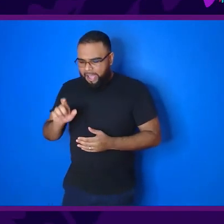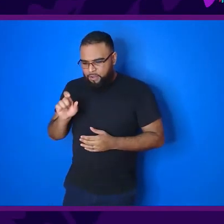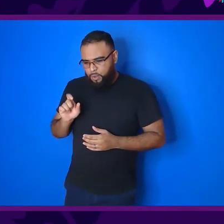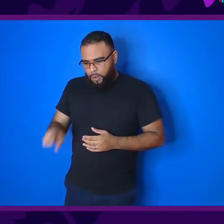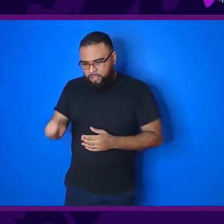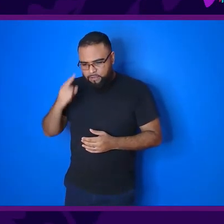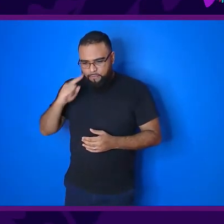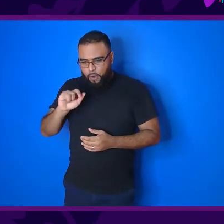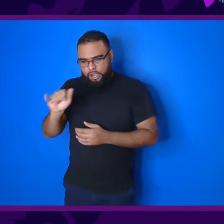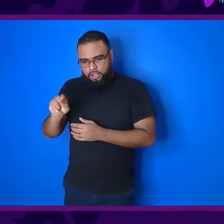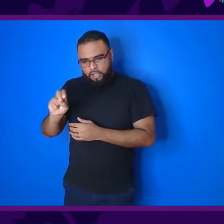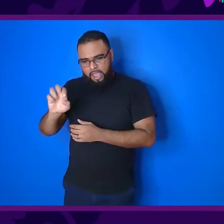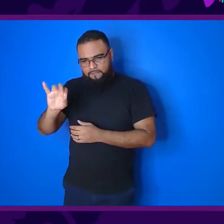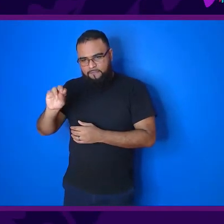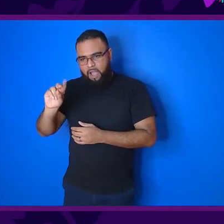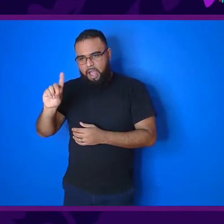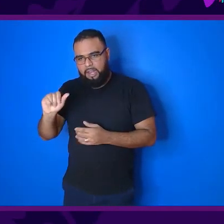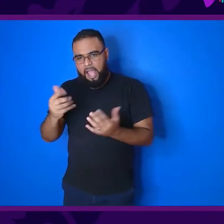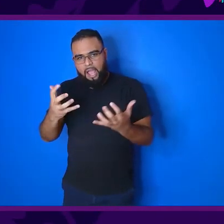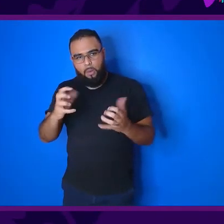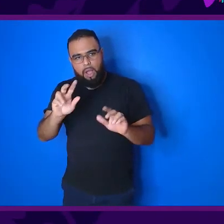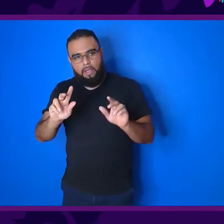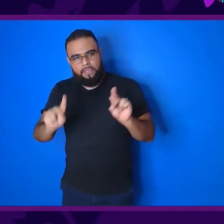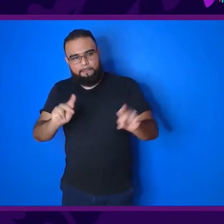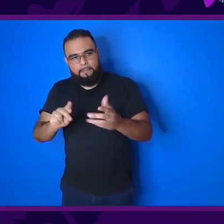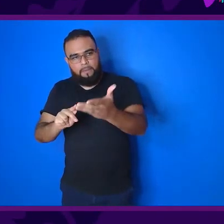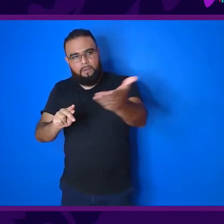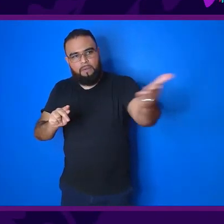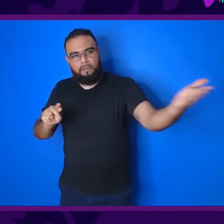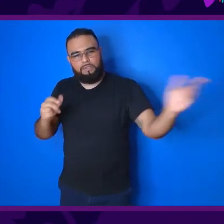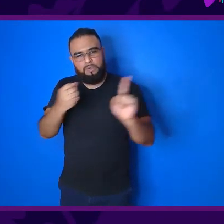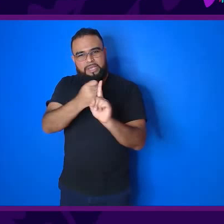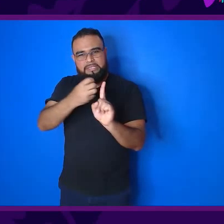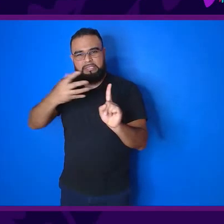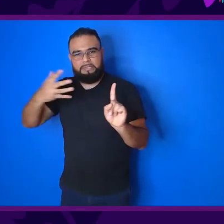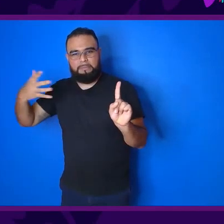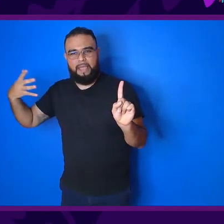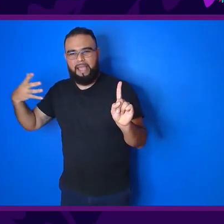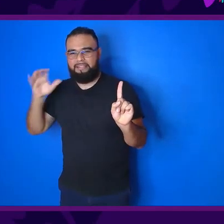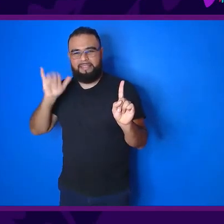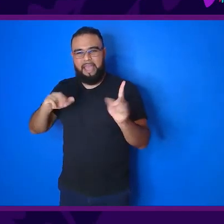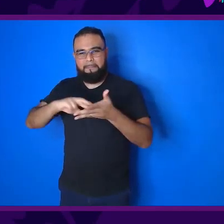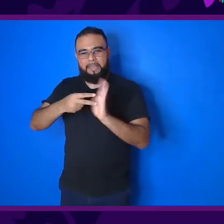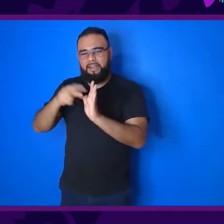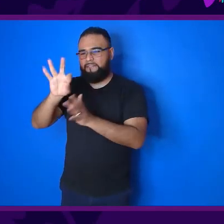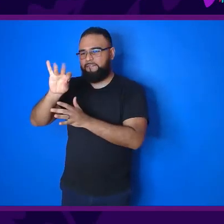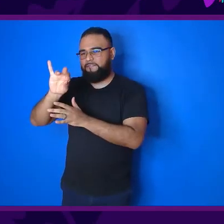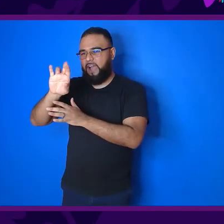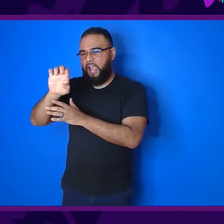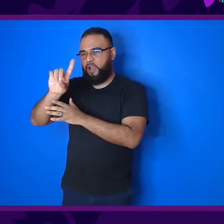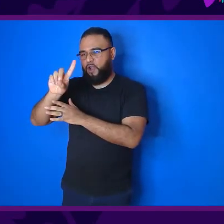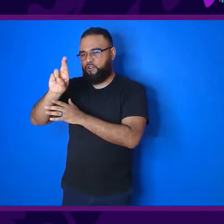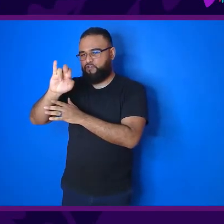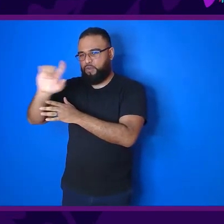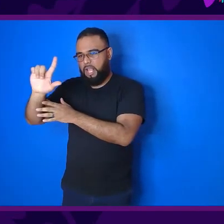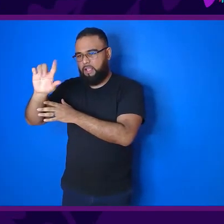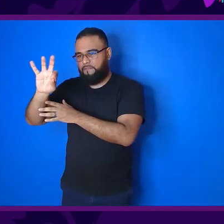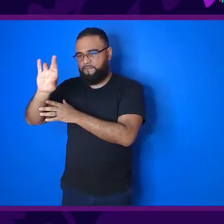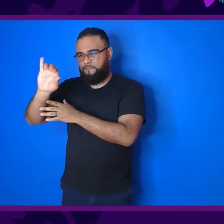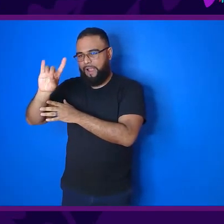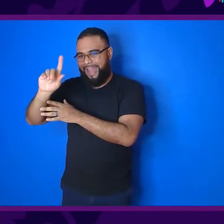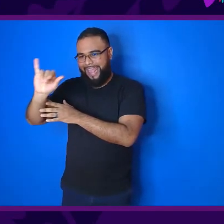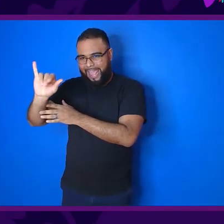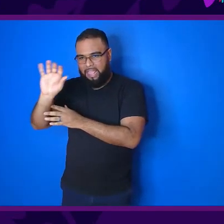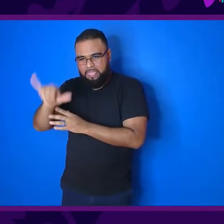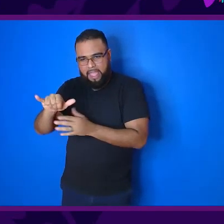watching this video right now can you expand a little bit on the Fire Drill Friday so that they can get some information on what it is and how